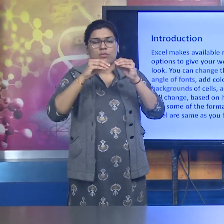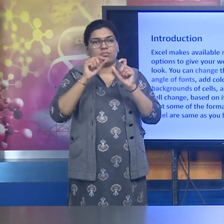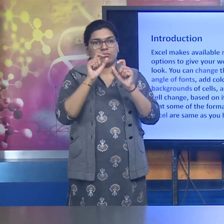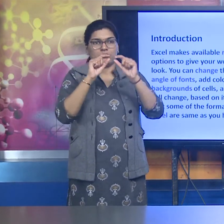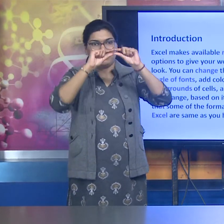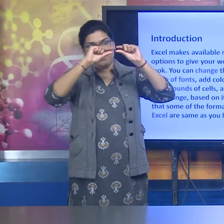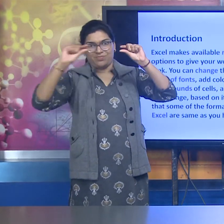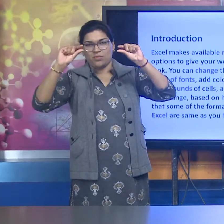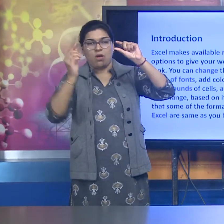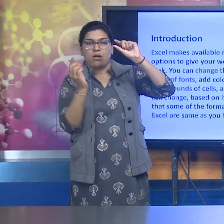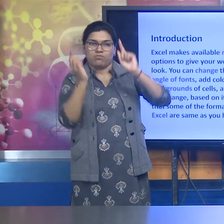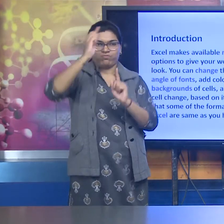background